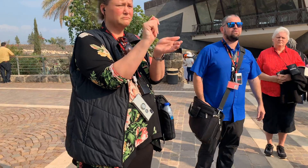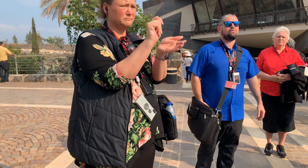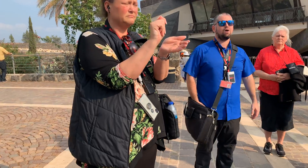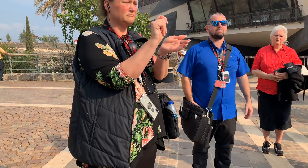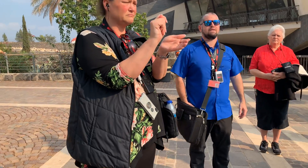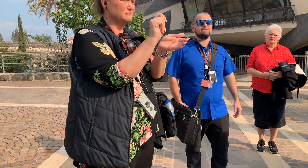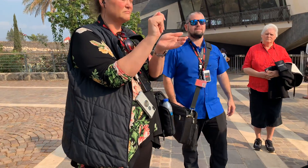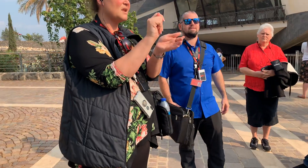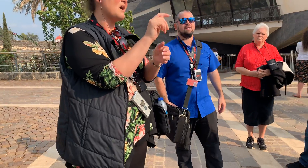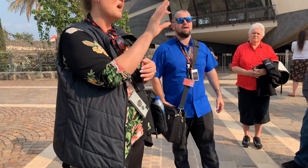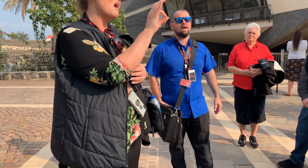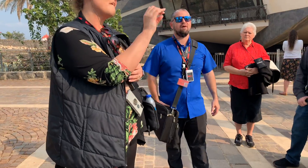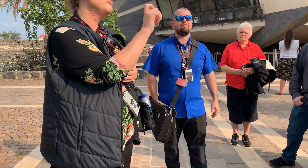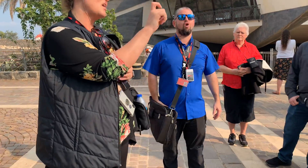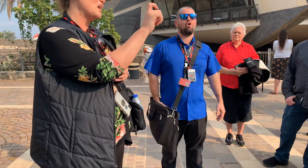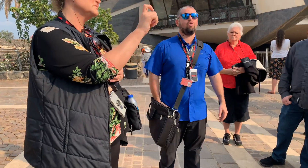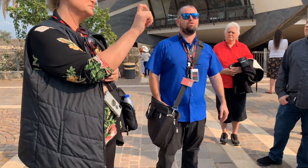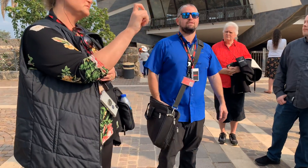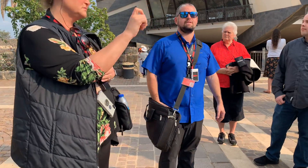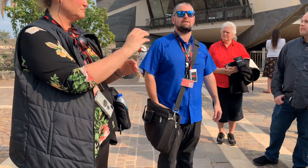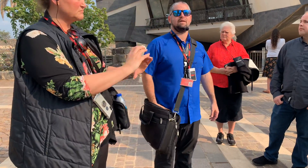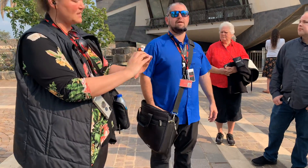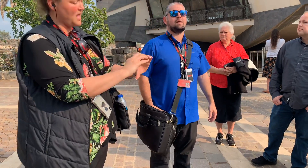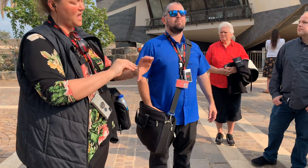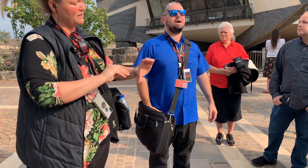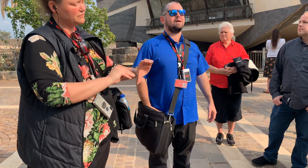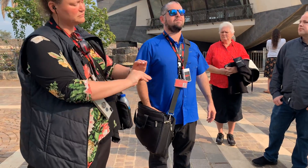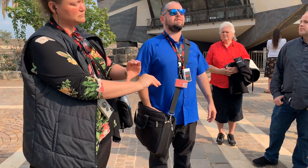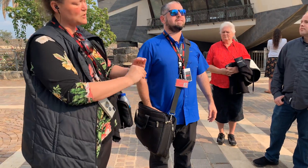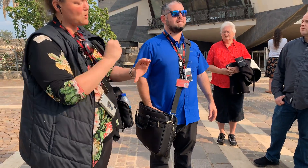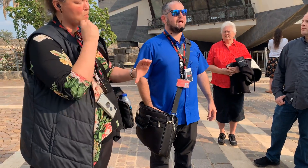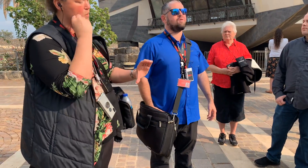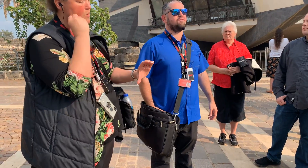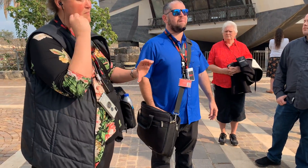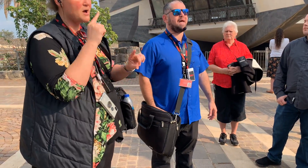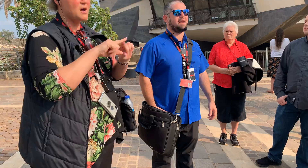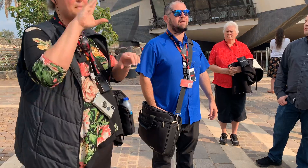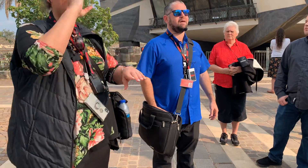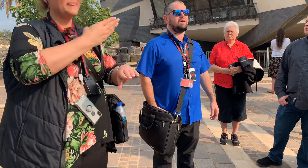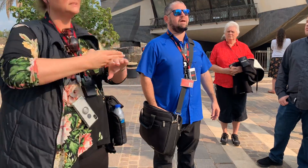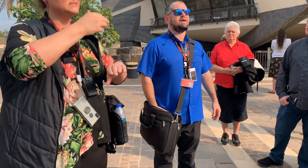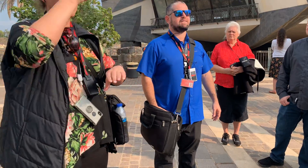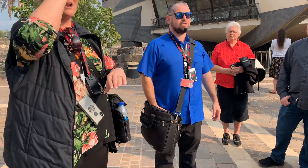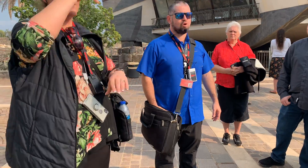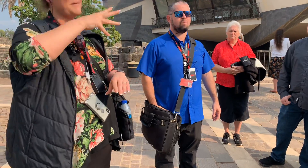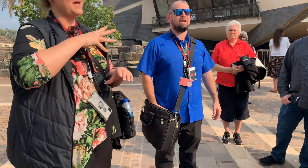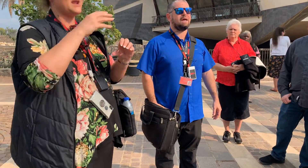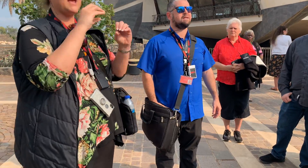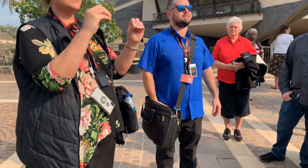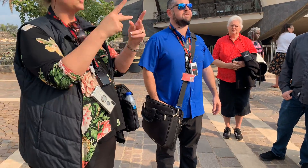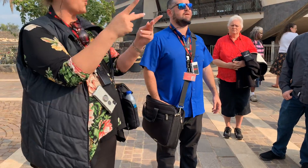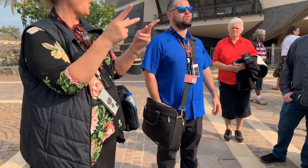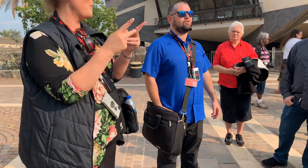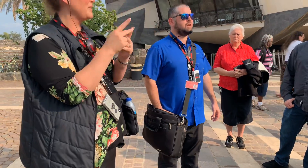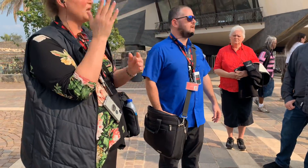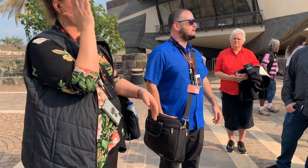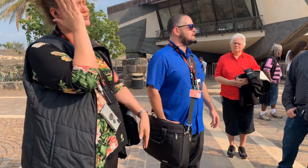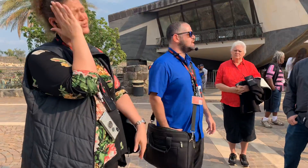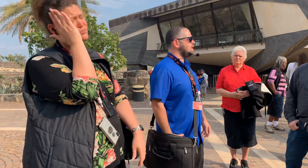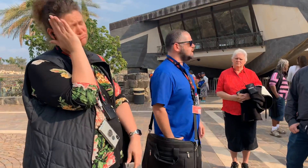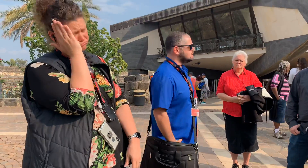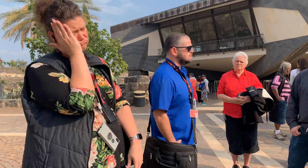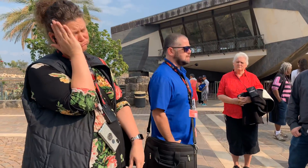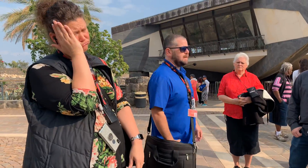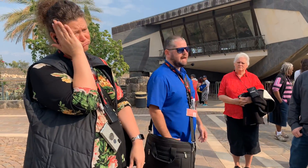and foxes have holes, but the Son of Man has no place to